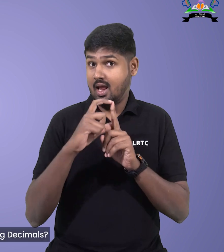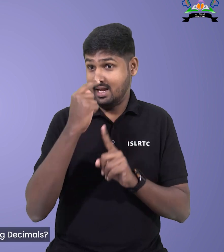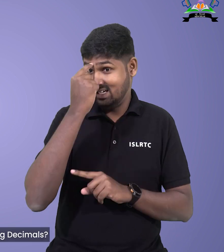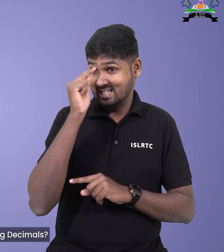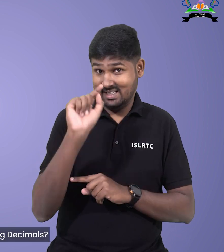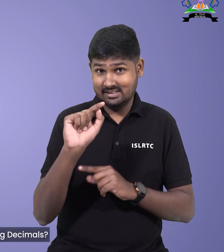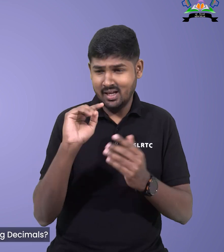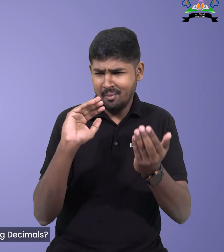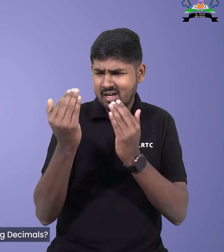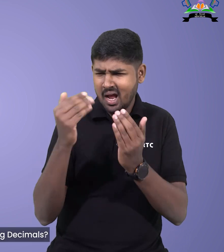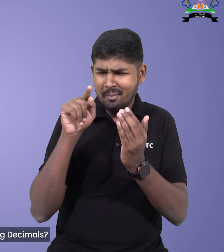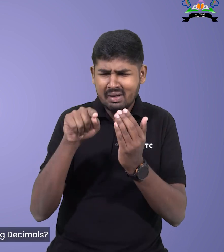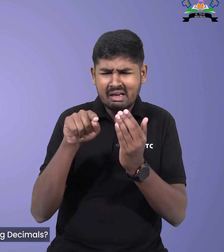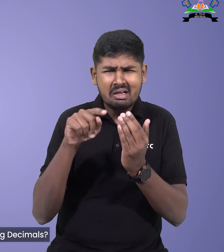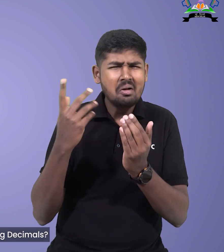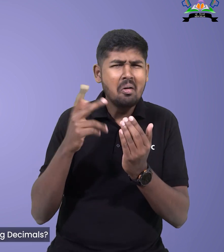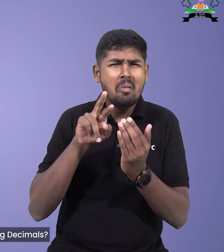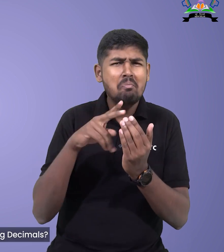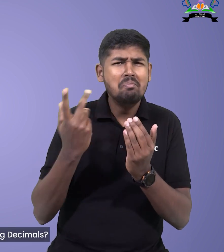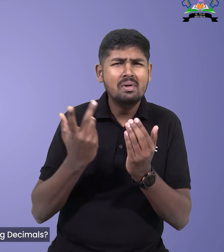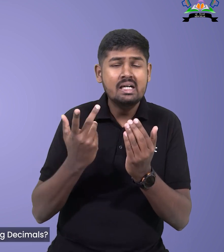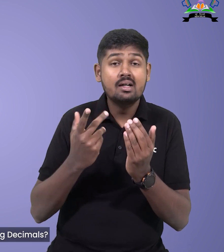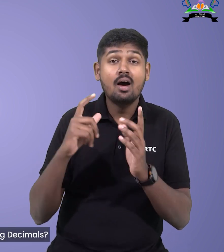What is comparing decimals?